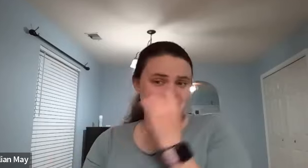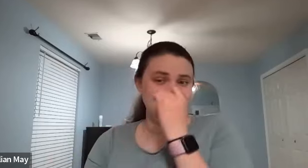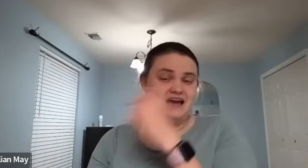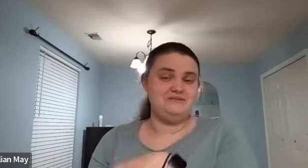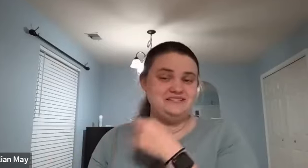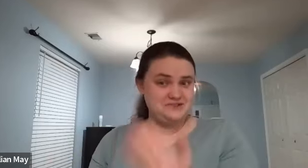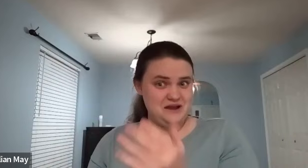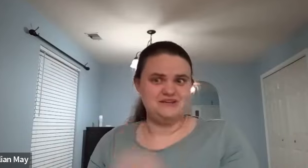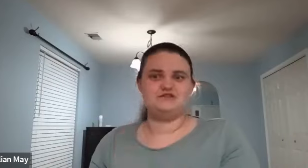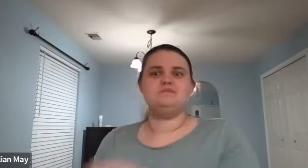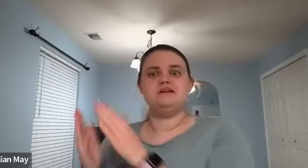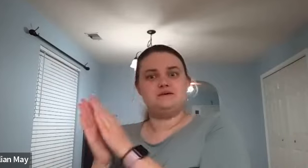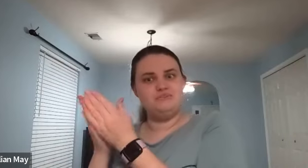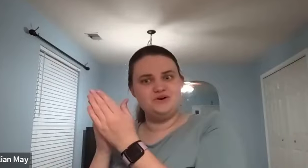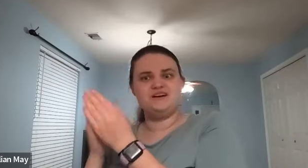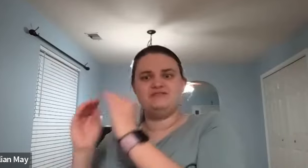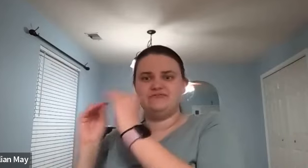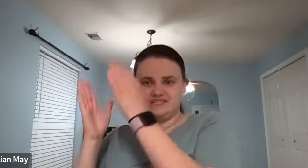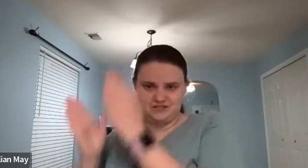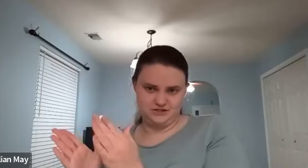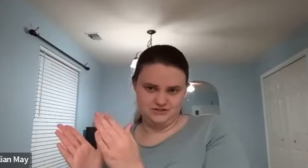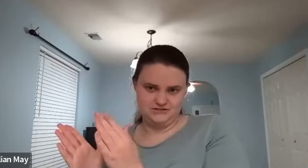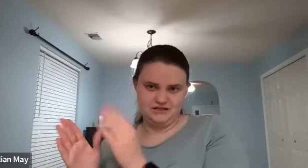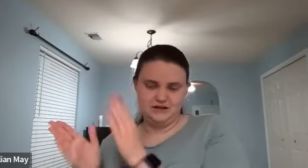it is I would describe it. So I'd be like book fixer,